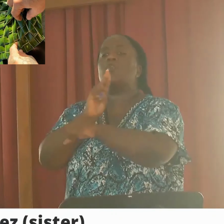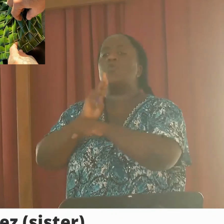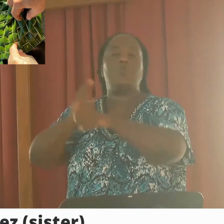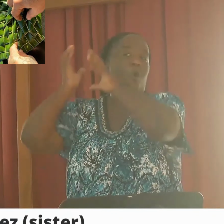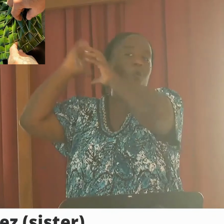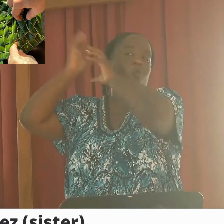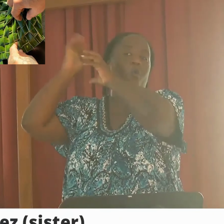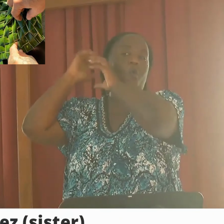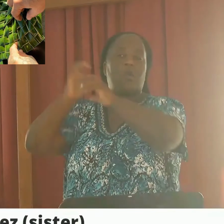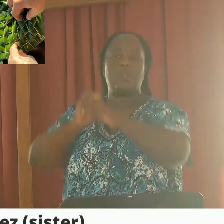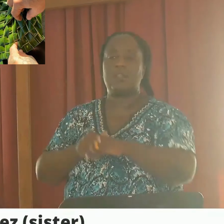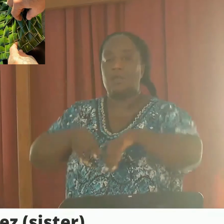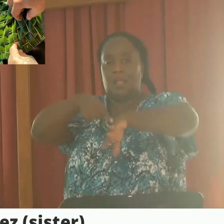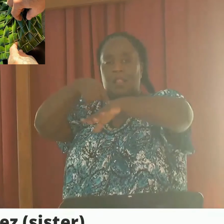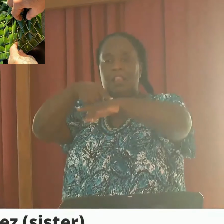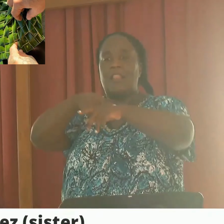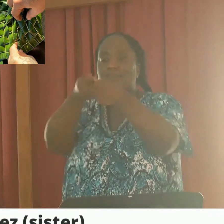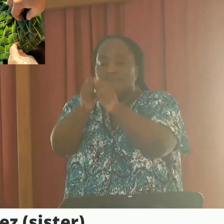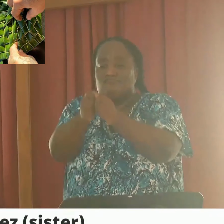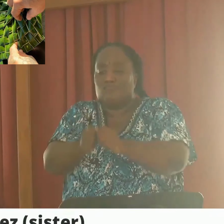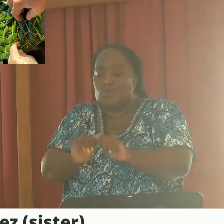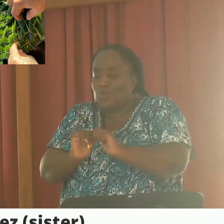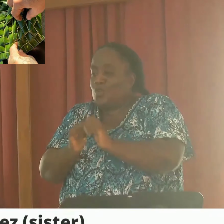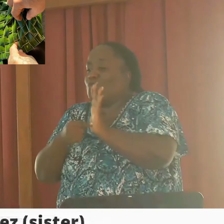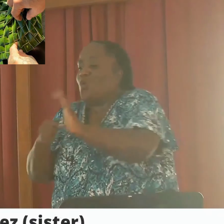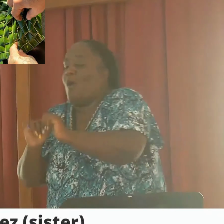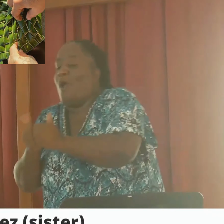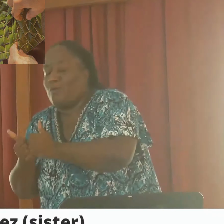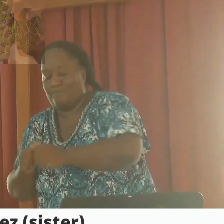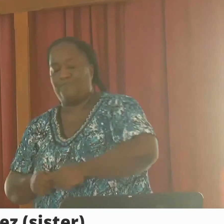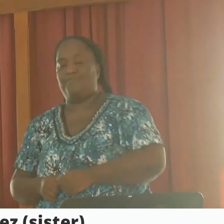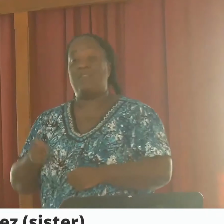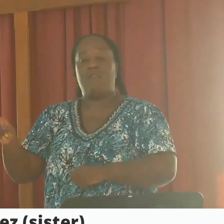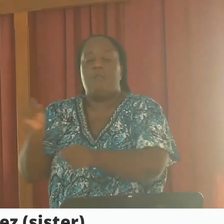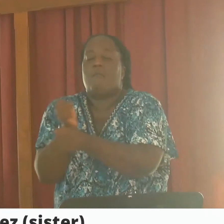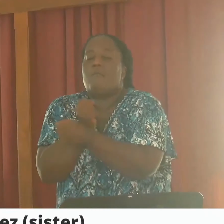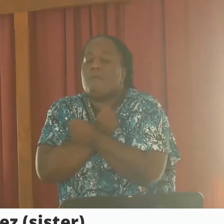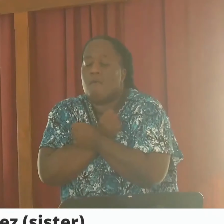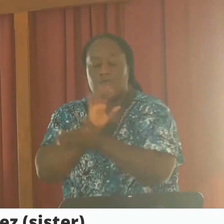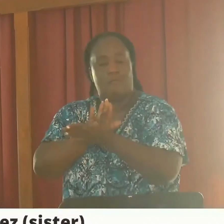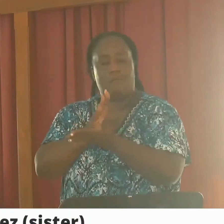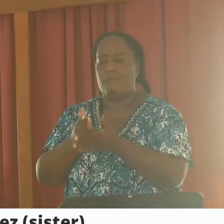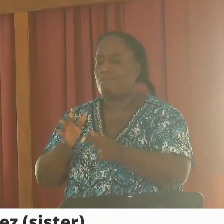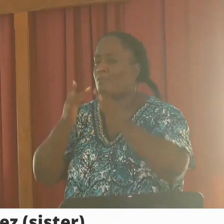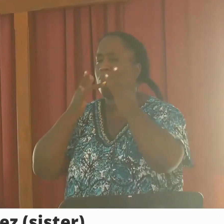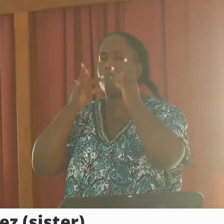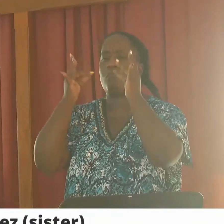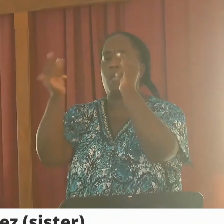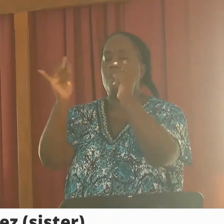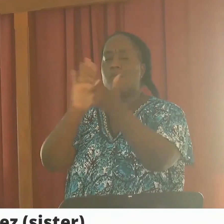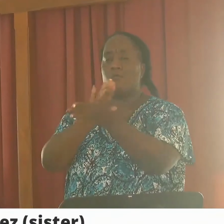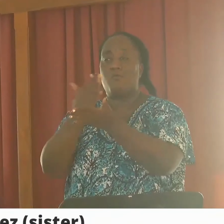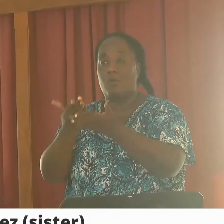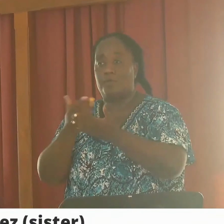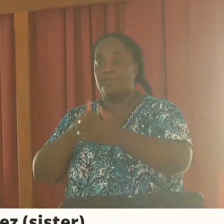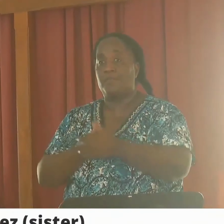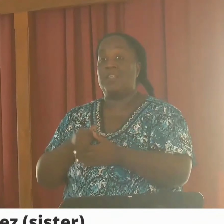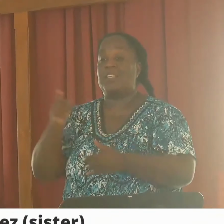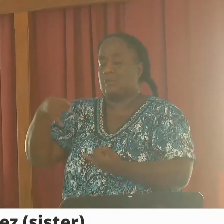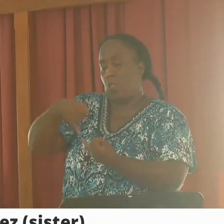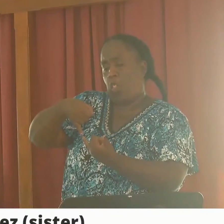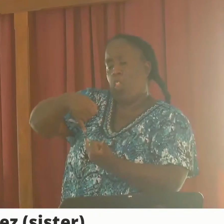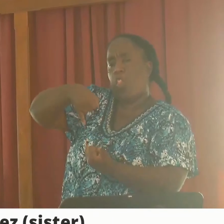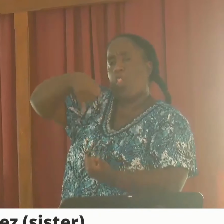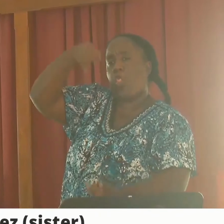leaves. Christopher loved to cook, as he was a very good cook. He was slim in